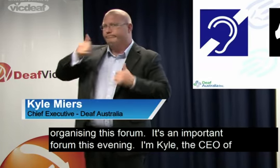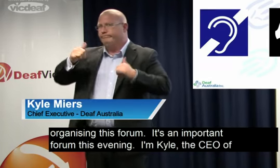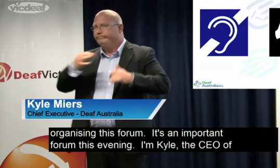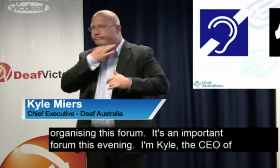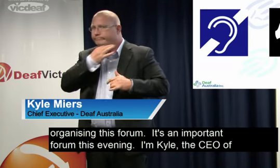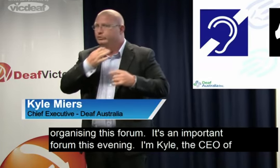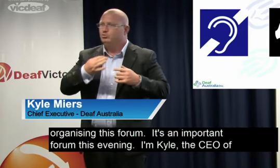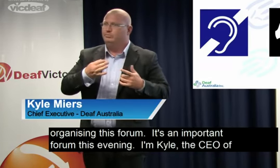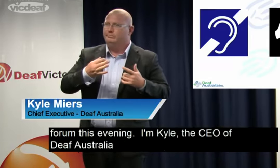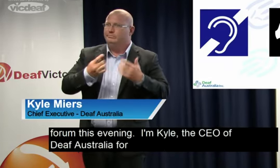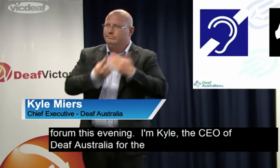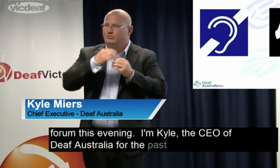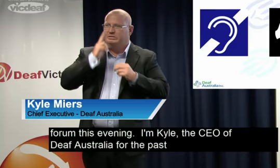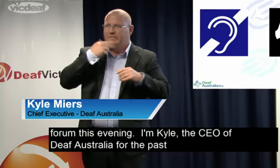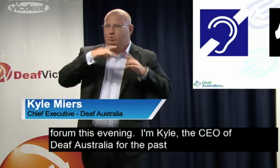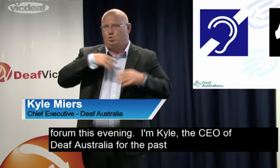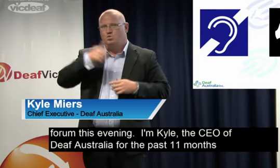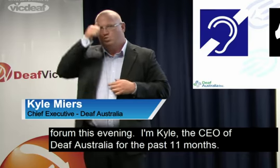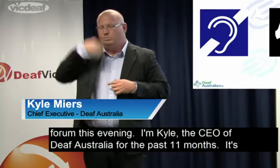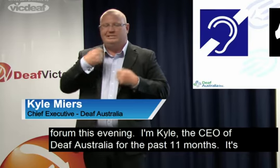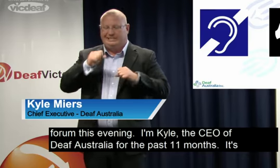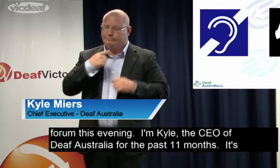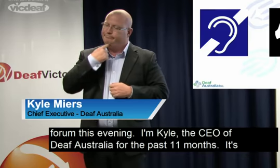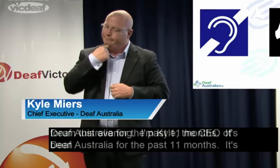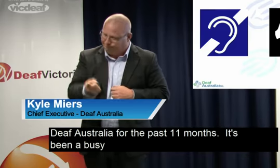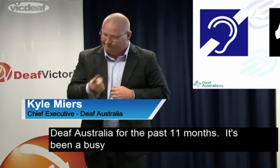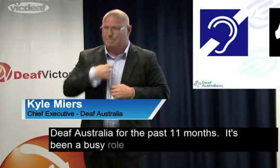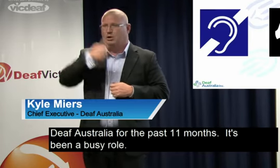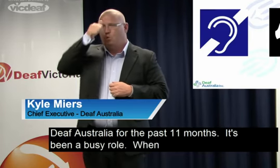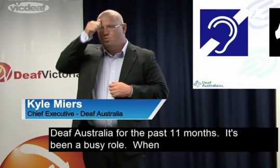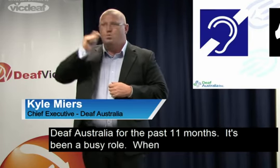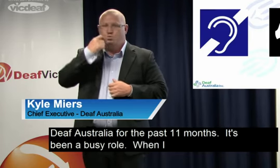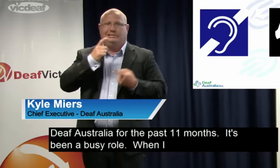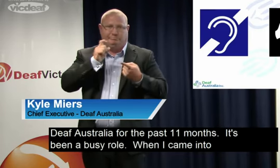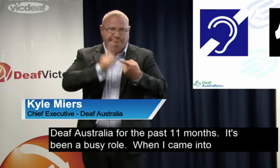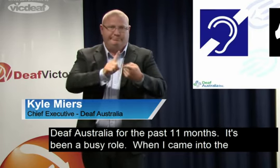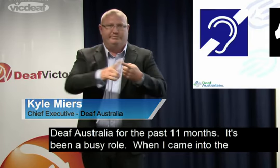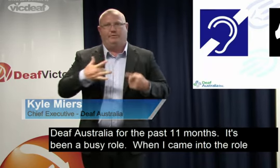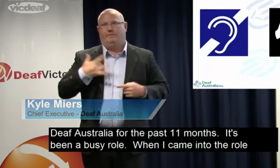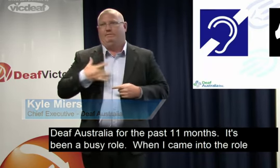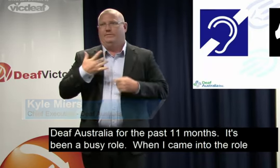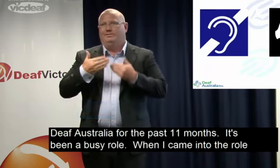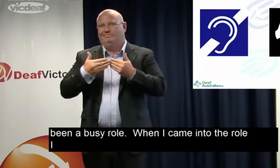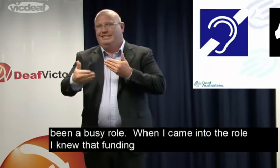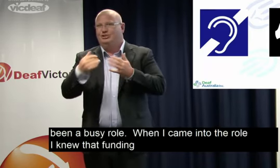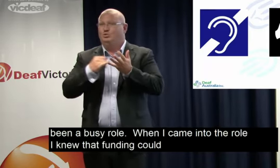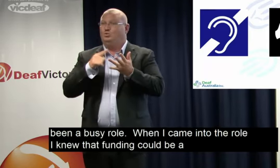that potentially funding could be a risk to this organisation. Despite that, I decided to take on the position because I was keen to